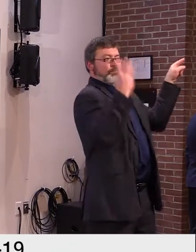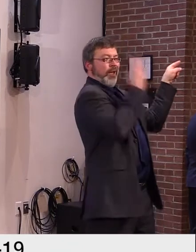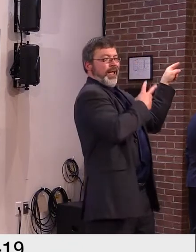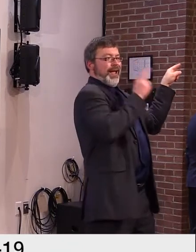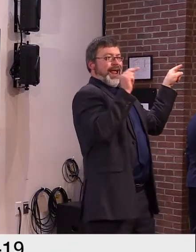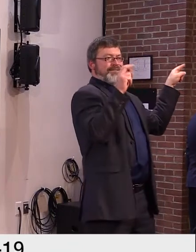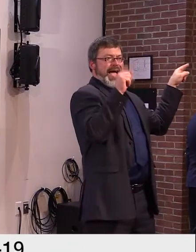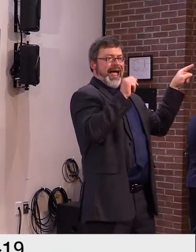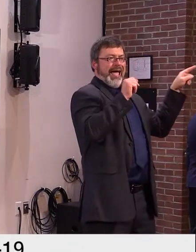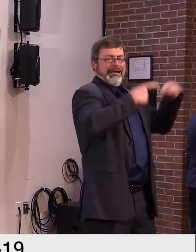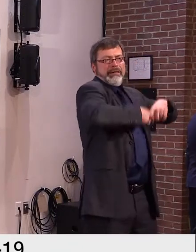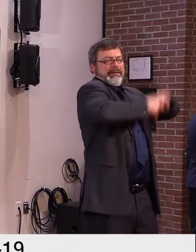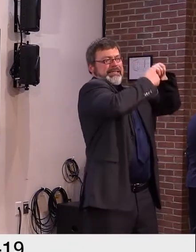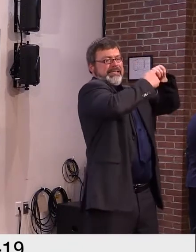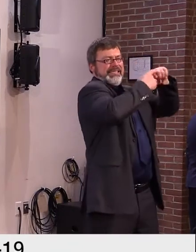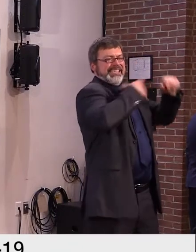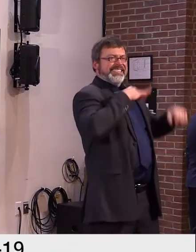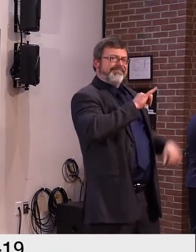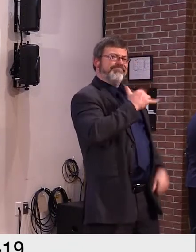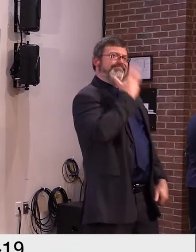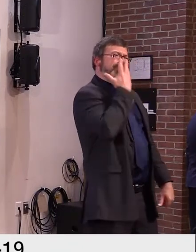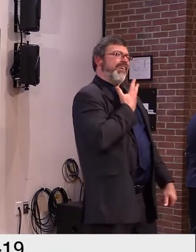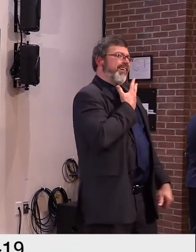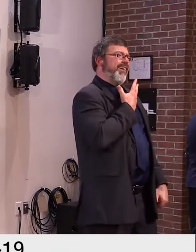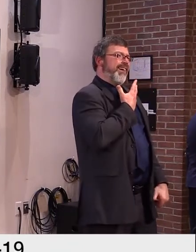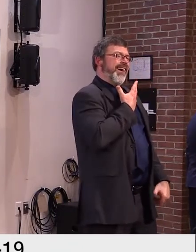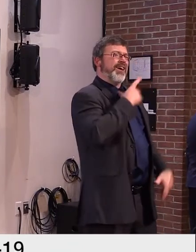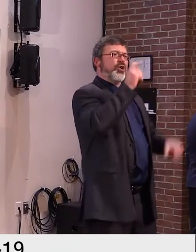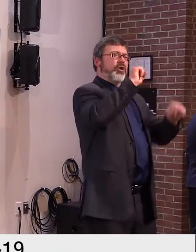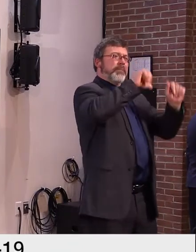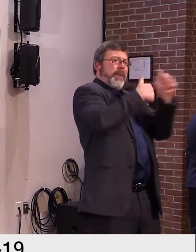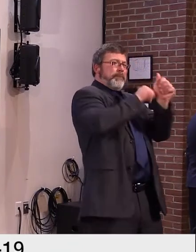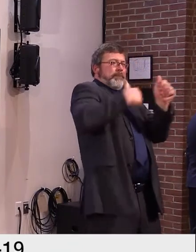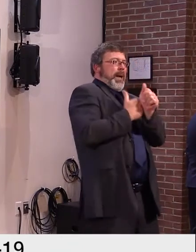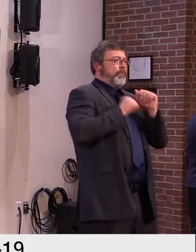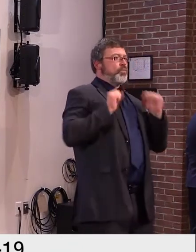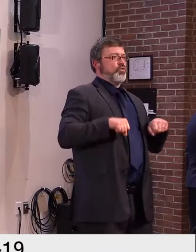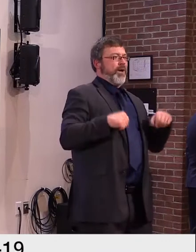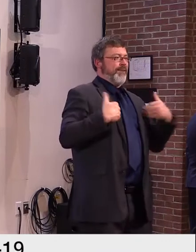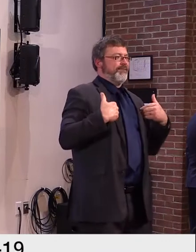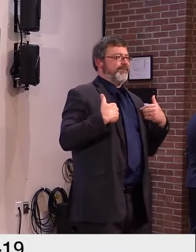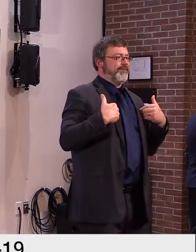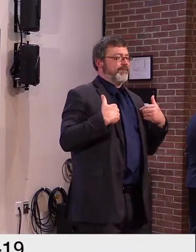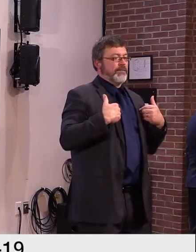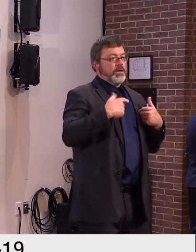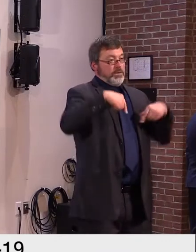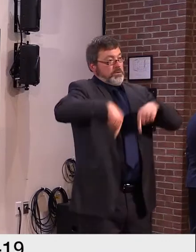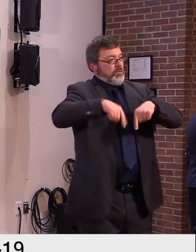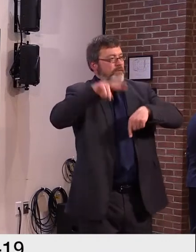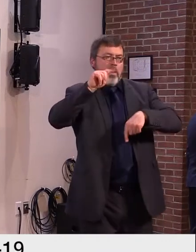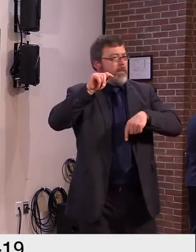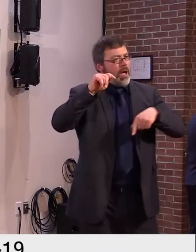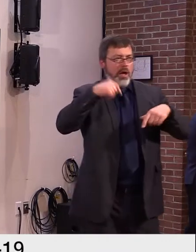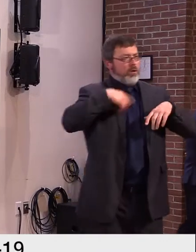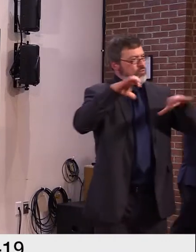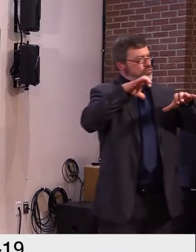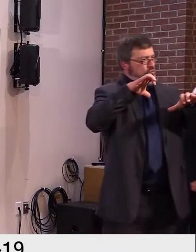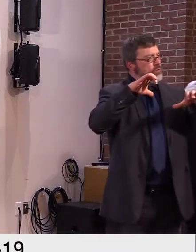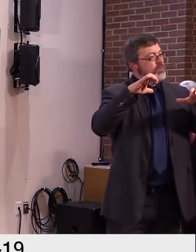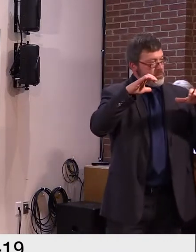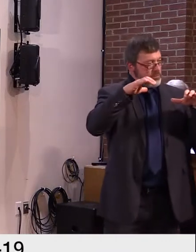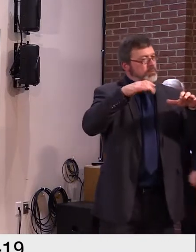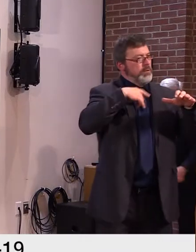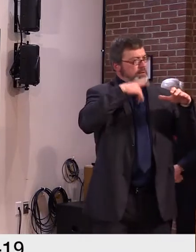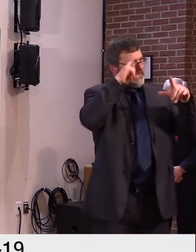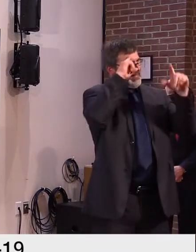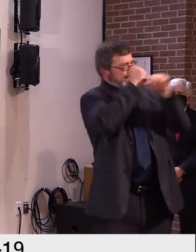very careful and deliberate about how we choose to use these as these machines start coming into the state. But I will